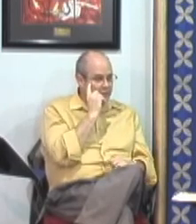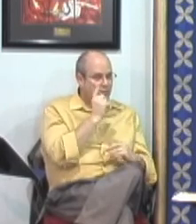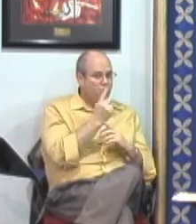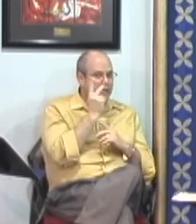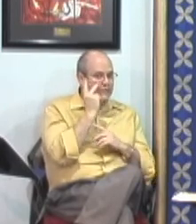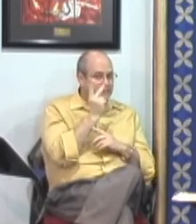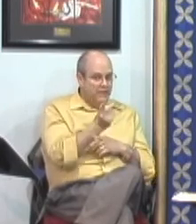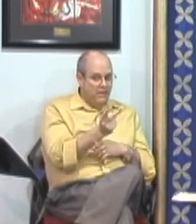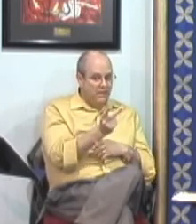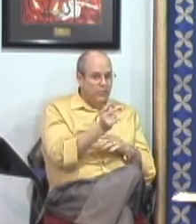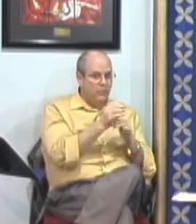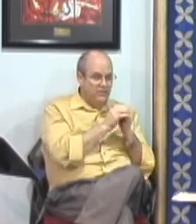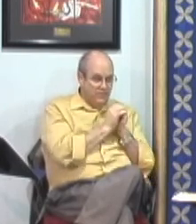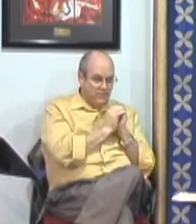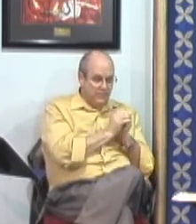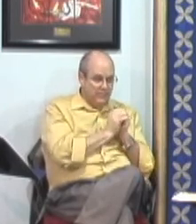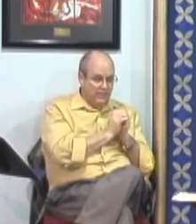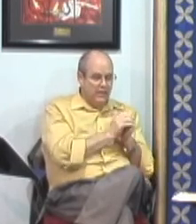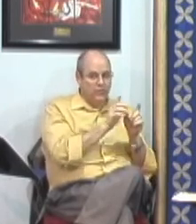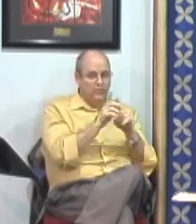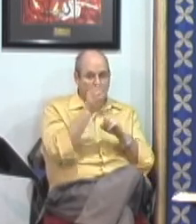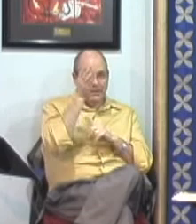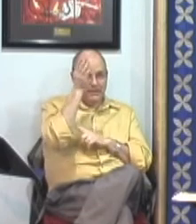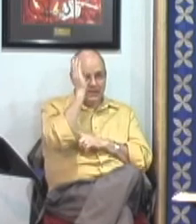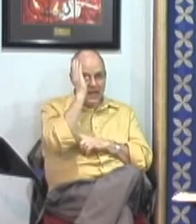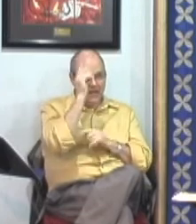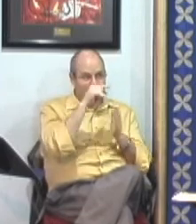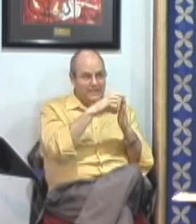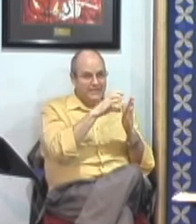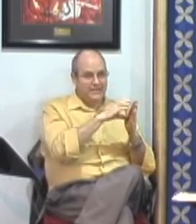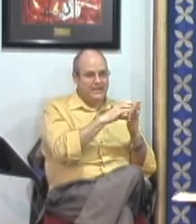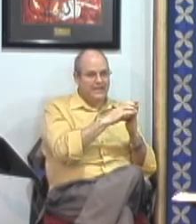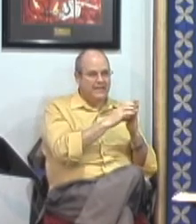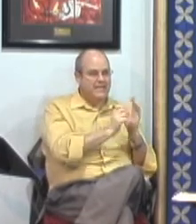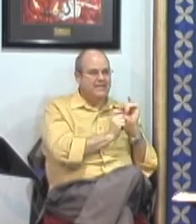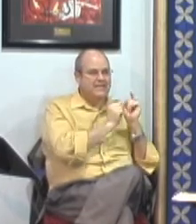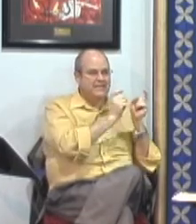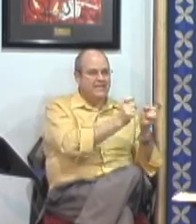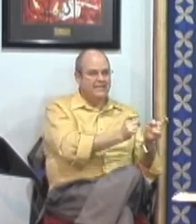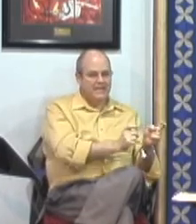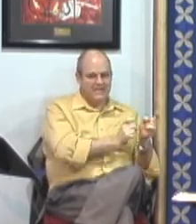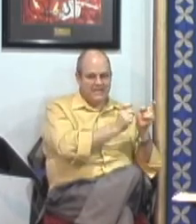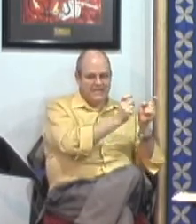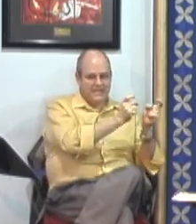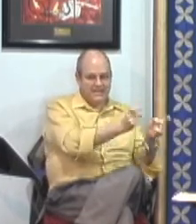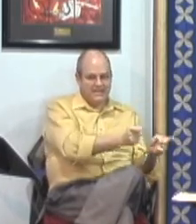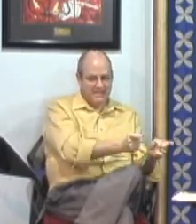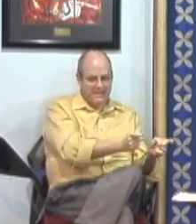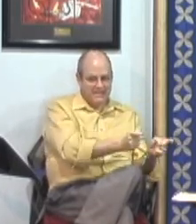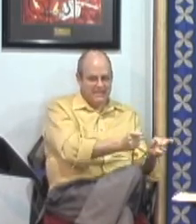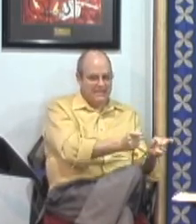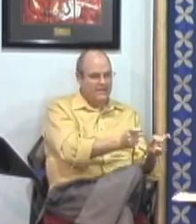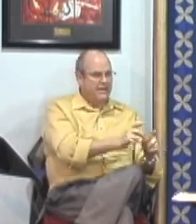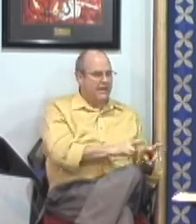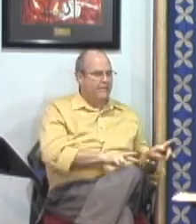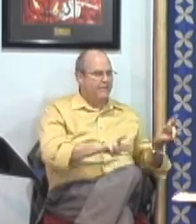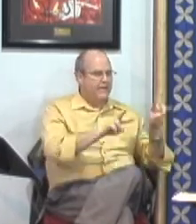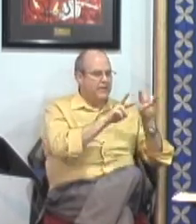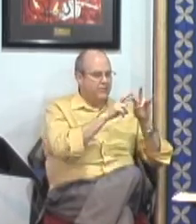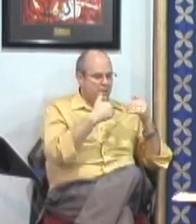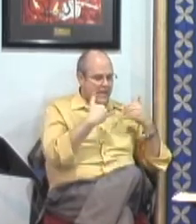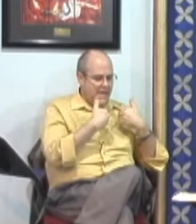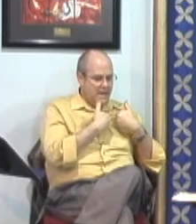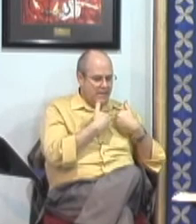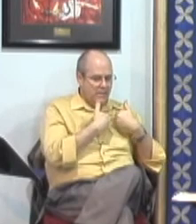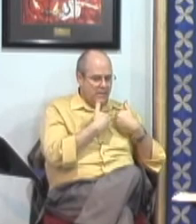was that worship, according to God in these chapters, is giving. Do you see that? A valuable animal from